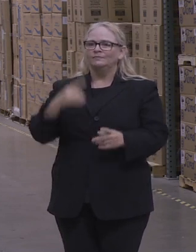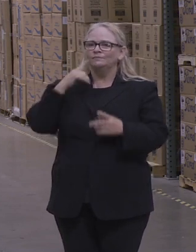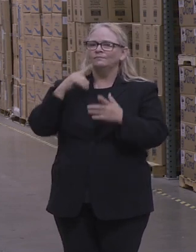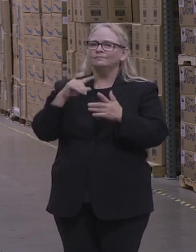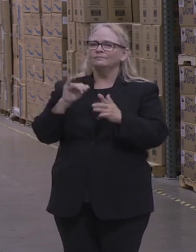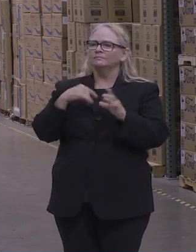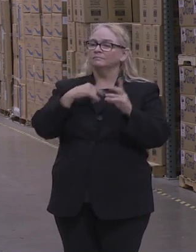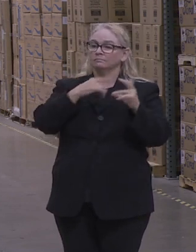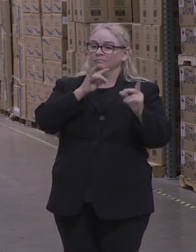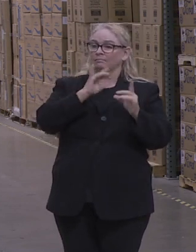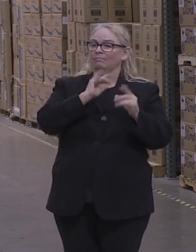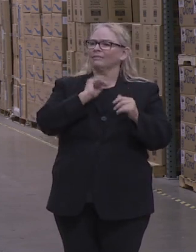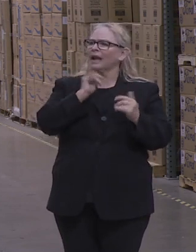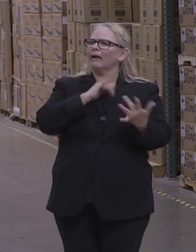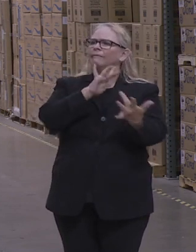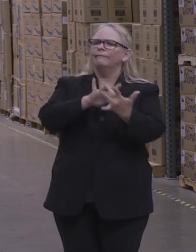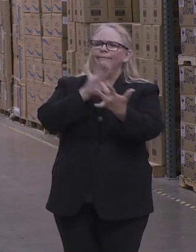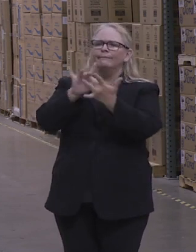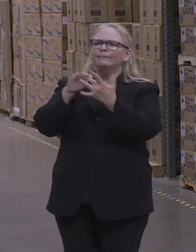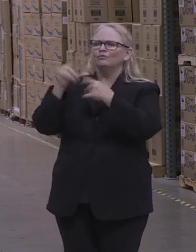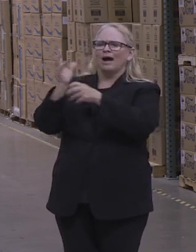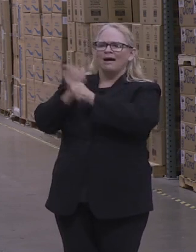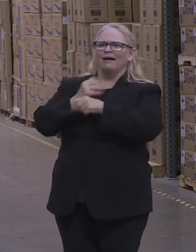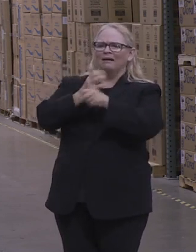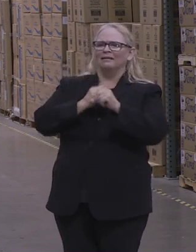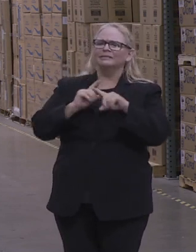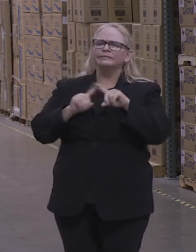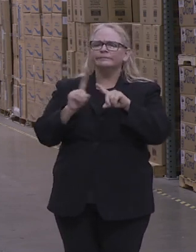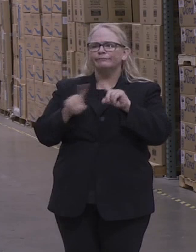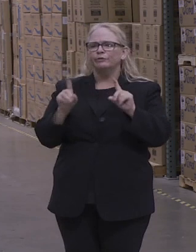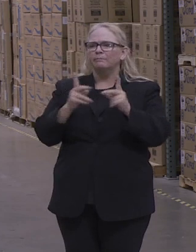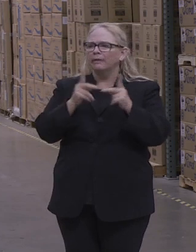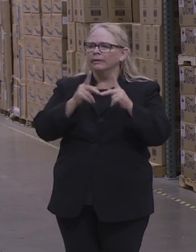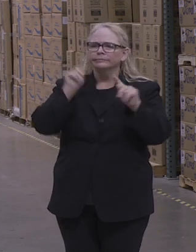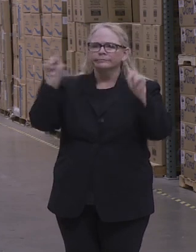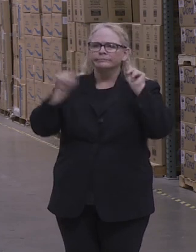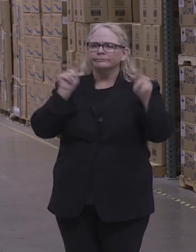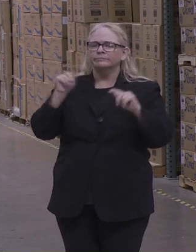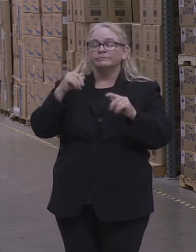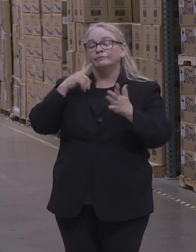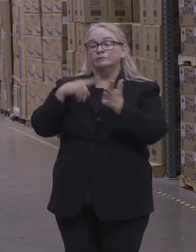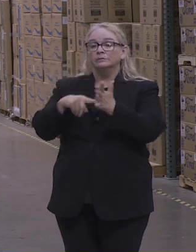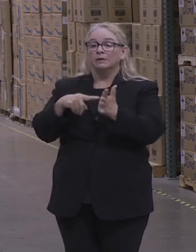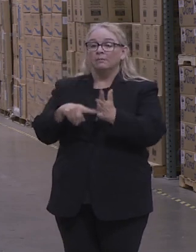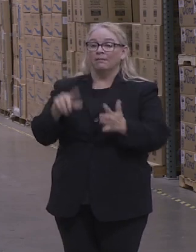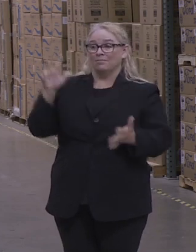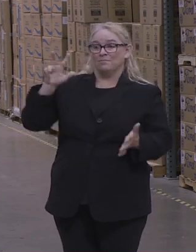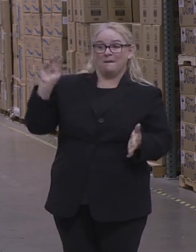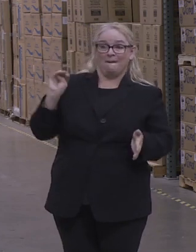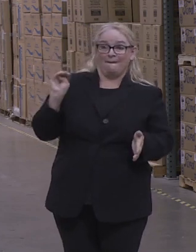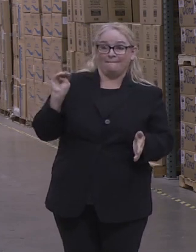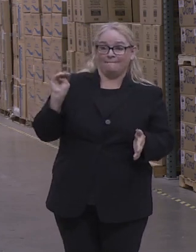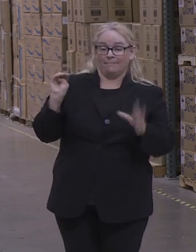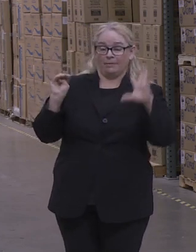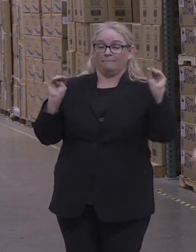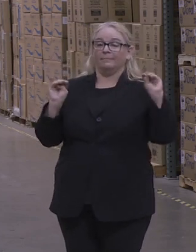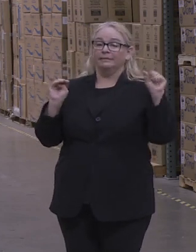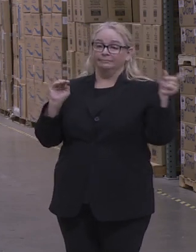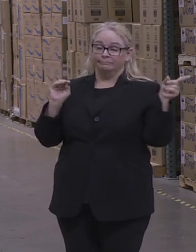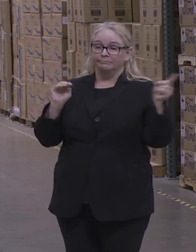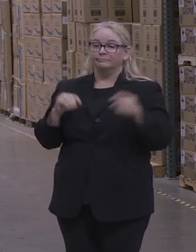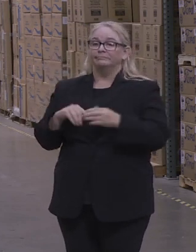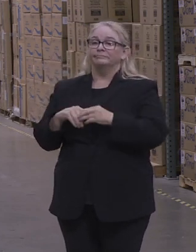want to diversify our supply chain. We reached out, as an example, to 3M-based manufacturers,